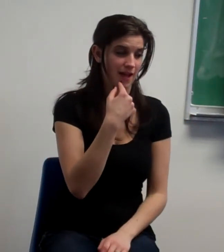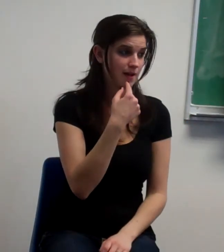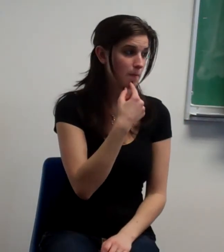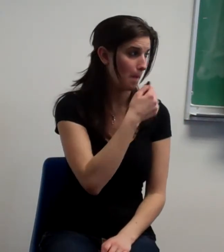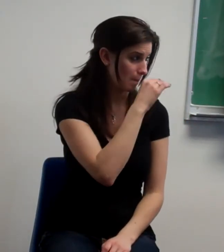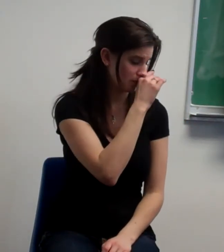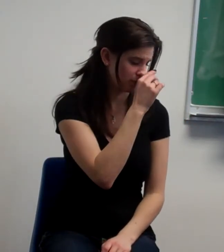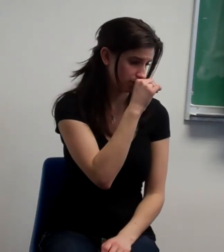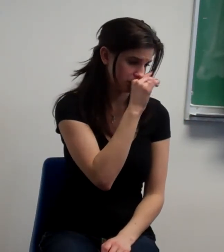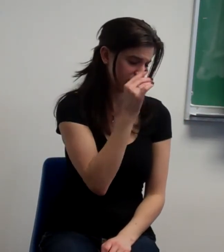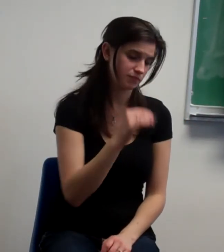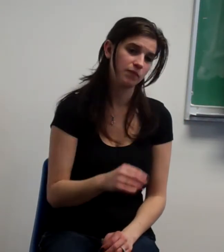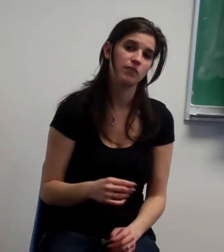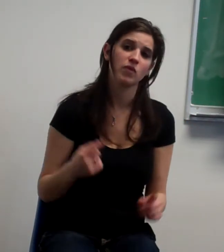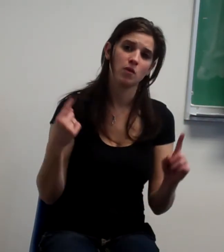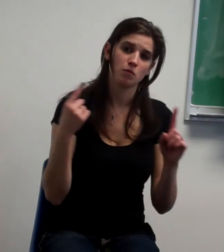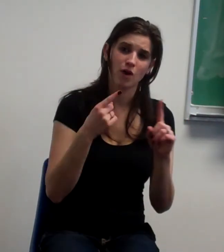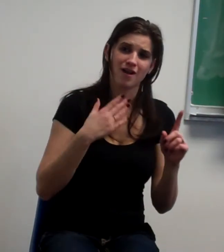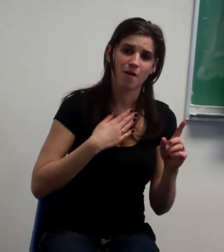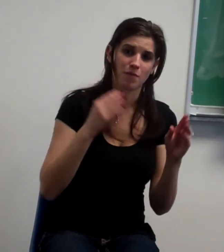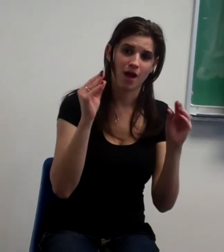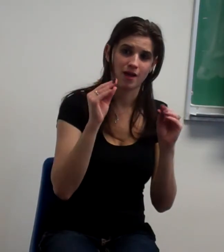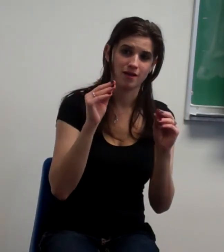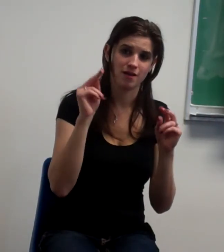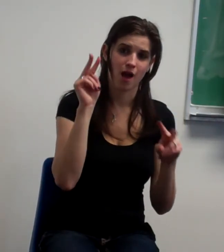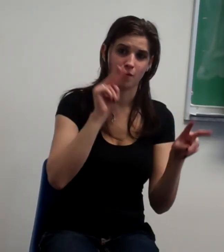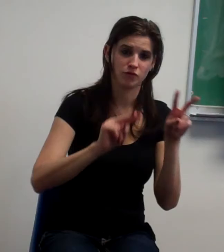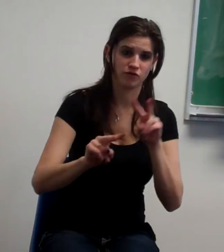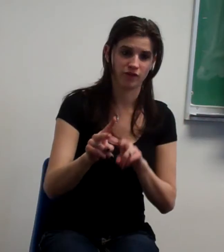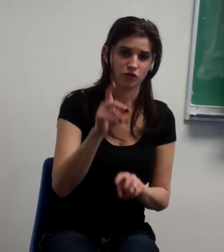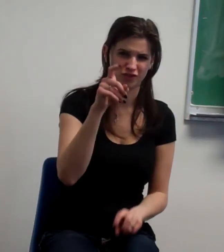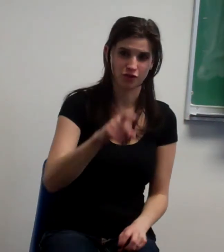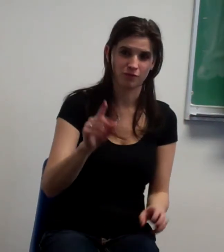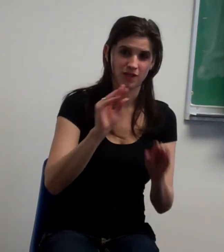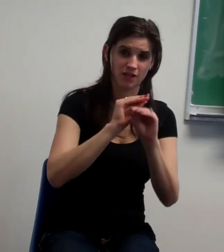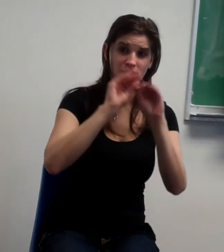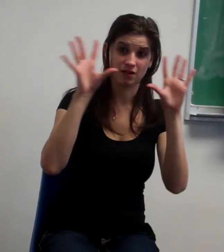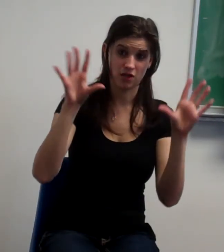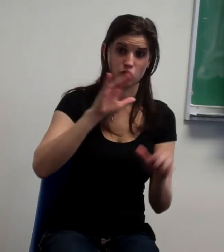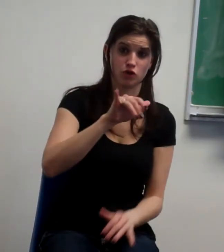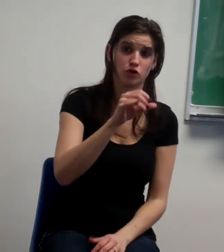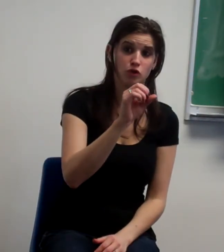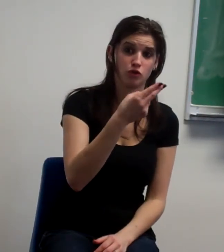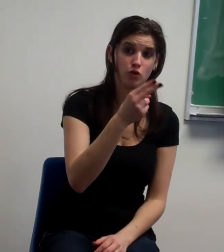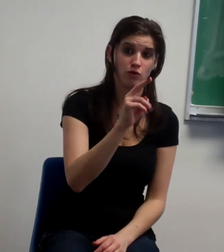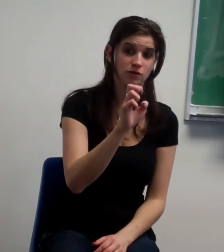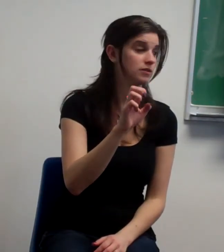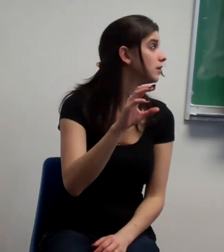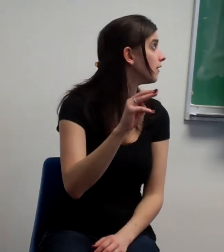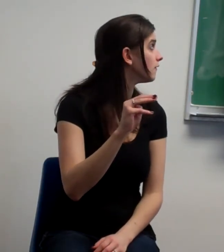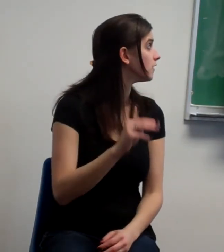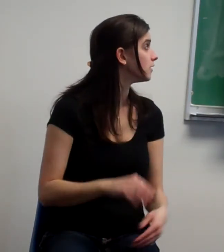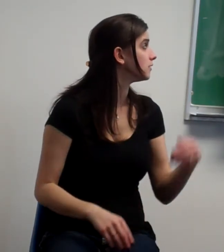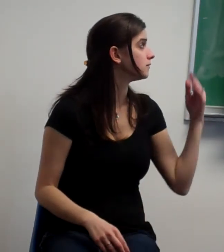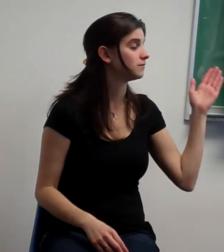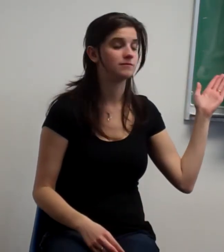The point of my observation should be quite clear by now. Namely, that Joseph Conrad was a thoroughgoing racist. That